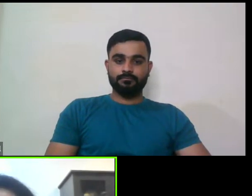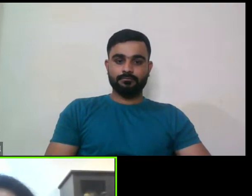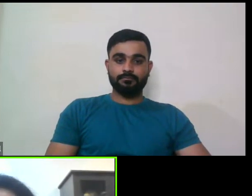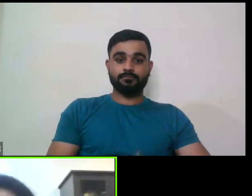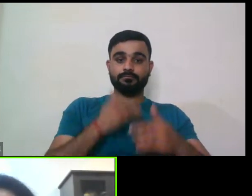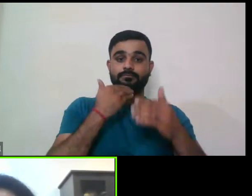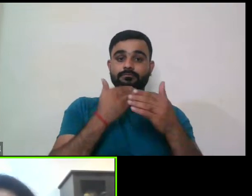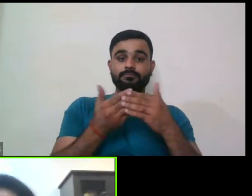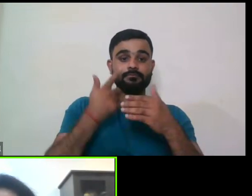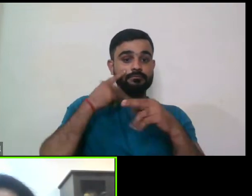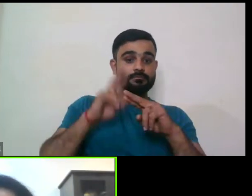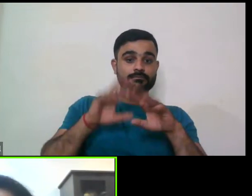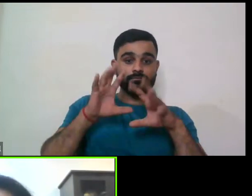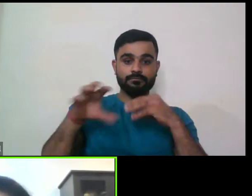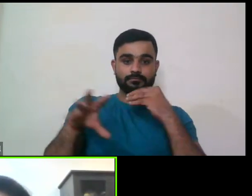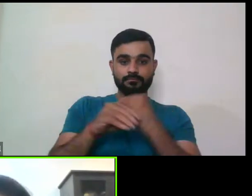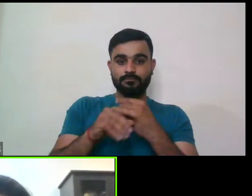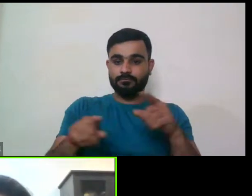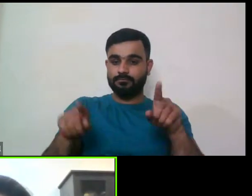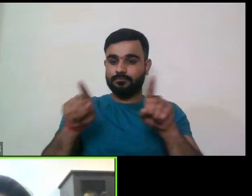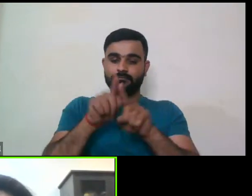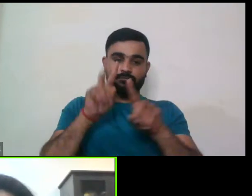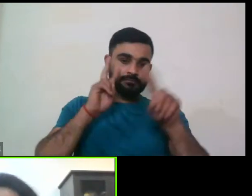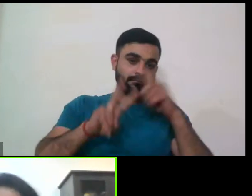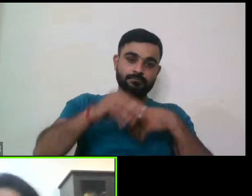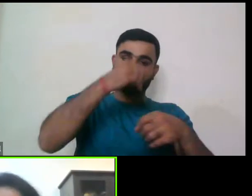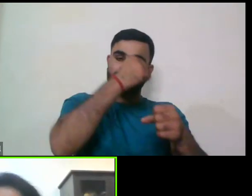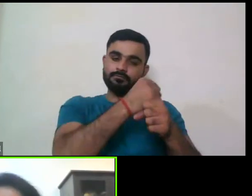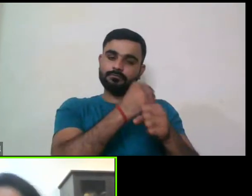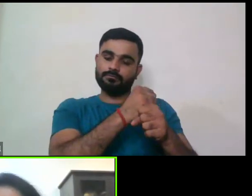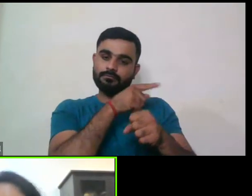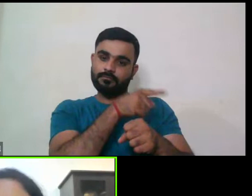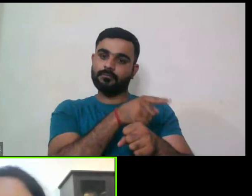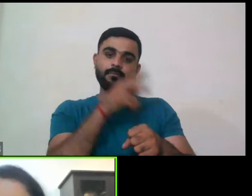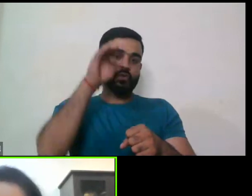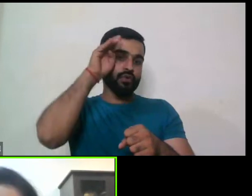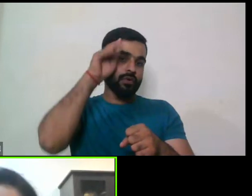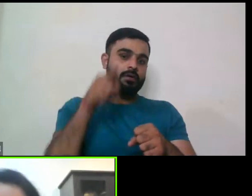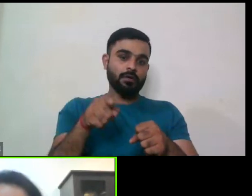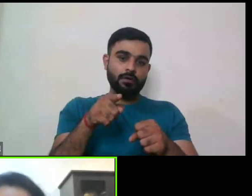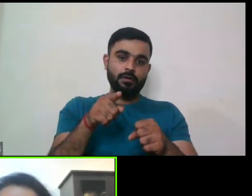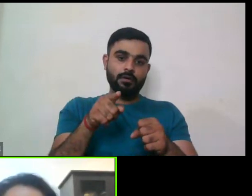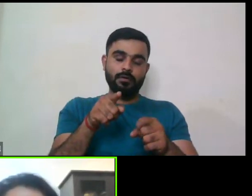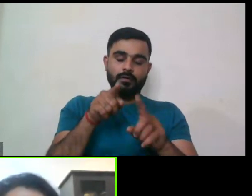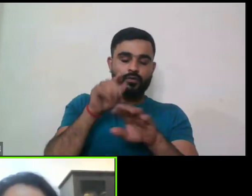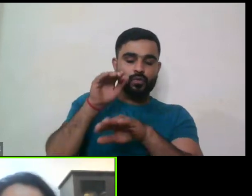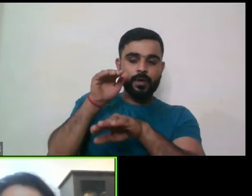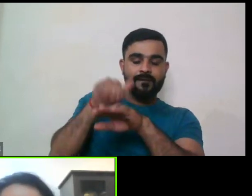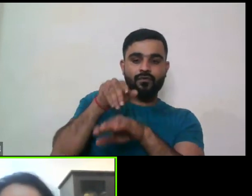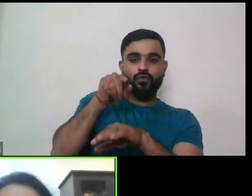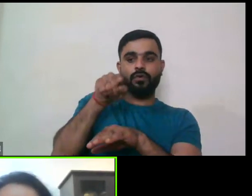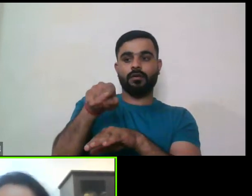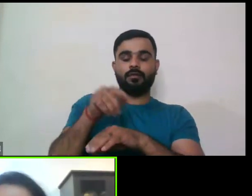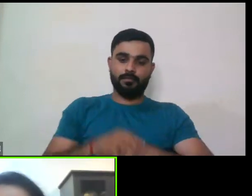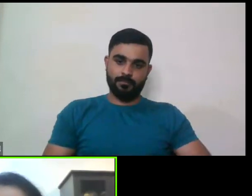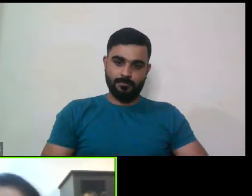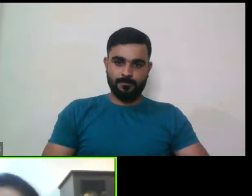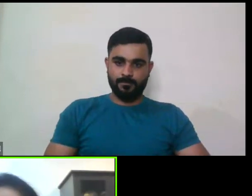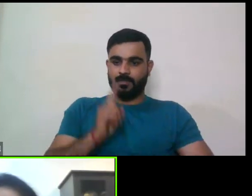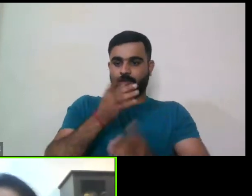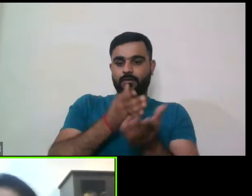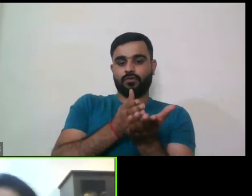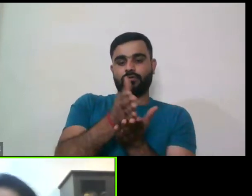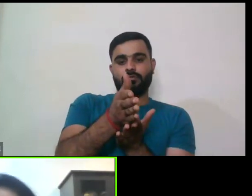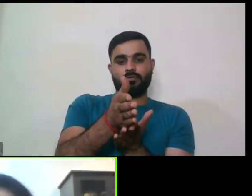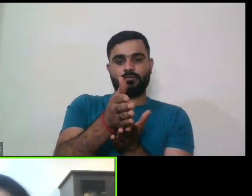And if you had to make a similar wish of the government, and here I would like to prompt you, because there is this one very